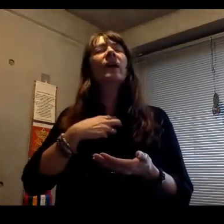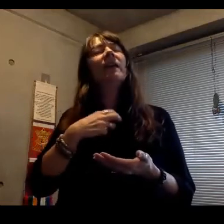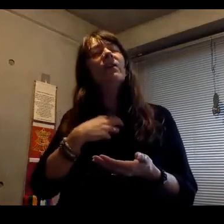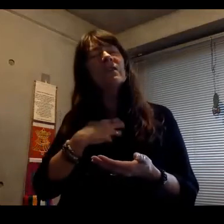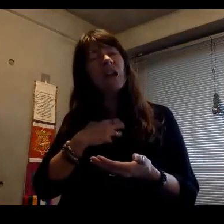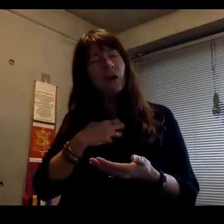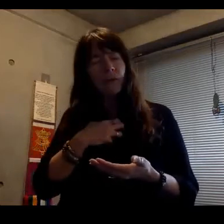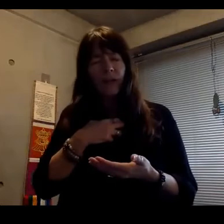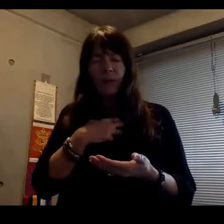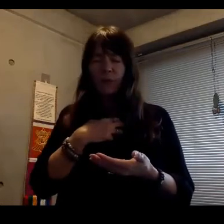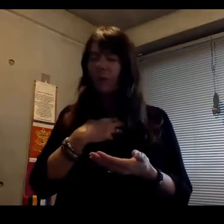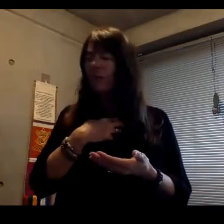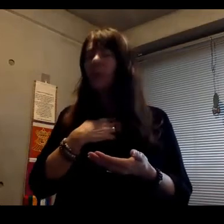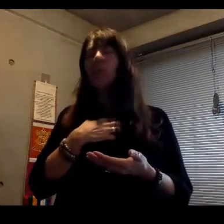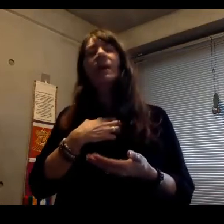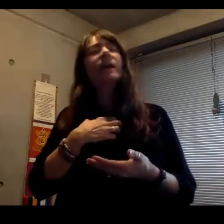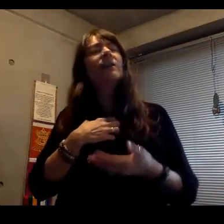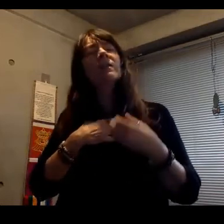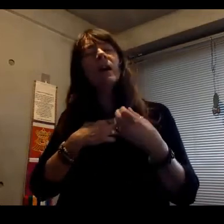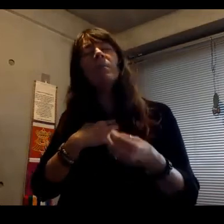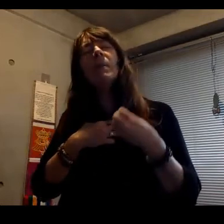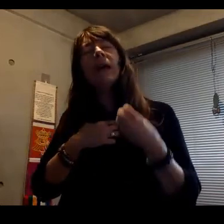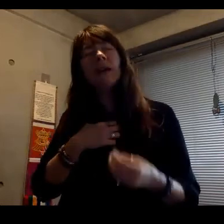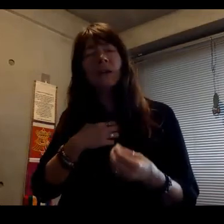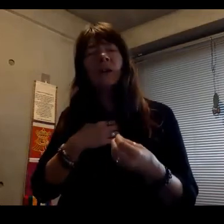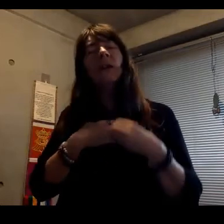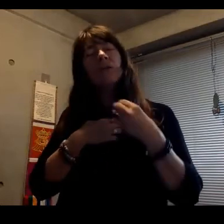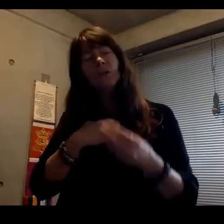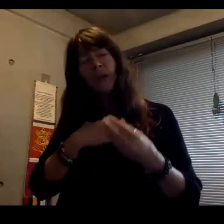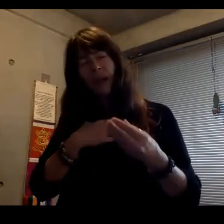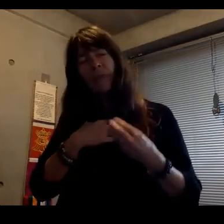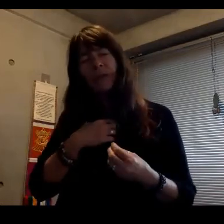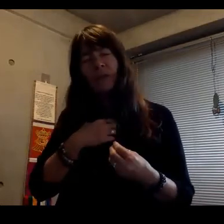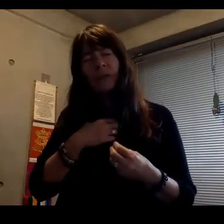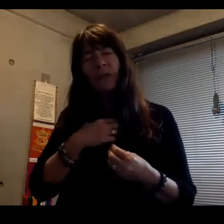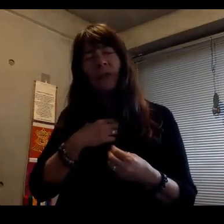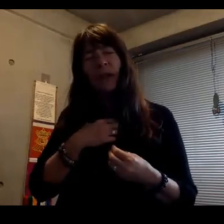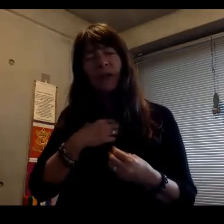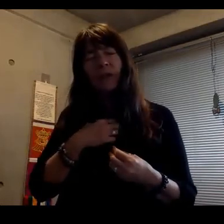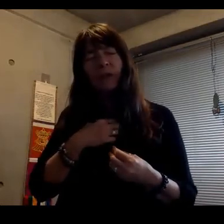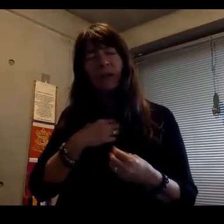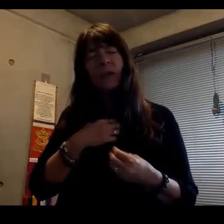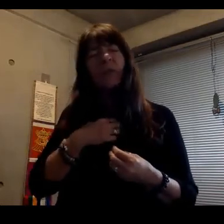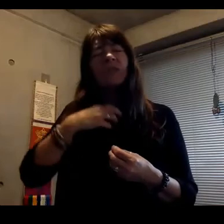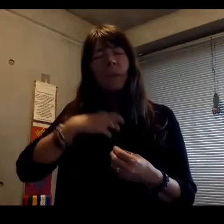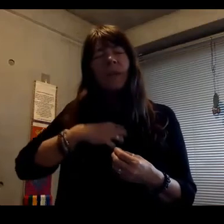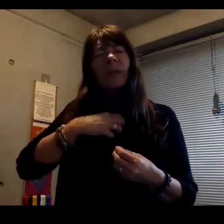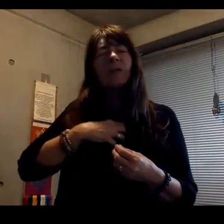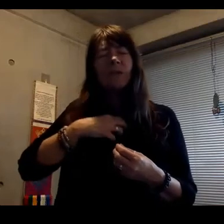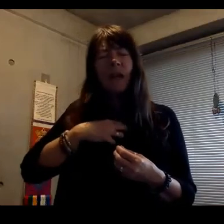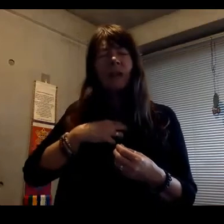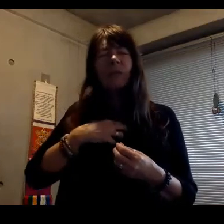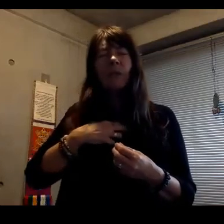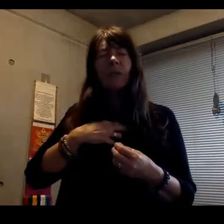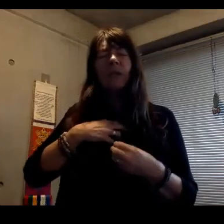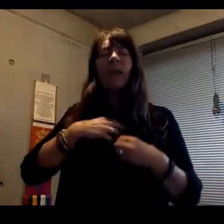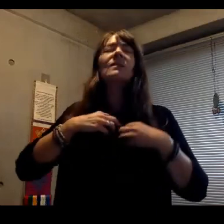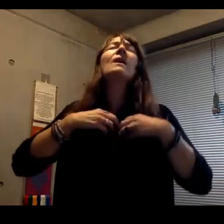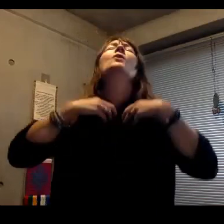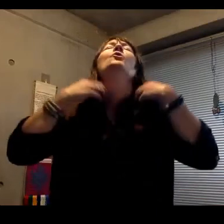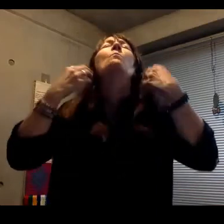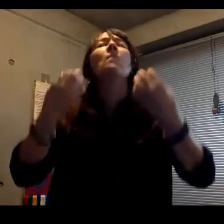with your inner self that has driven you in some manner to have this interaction. There's something inside of you